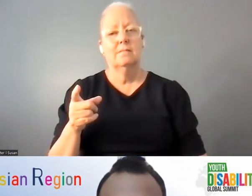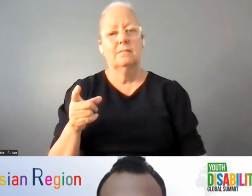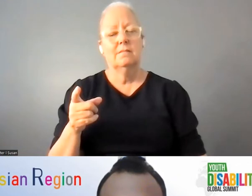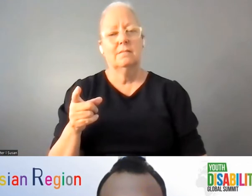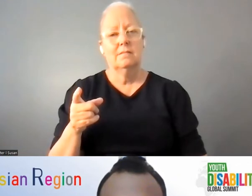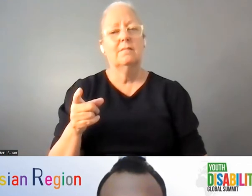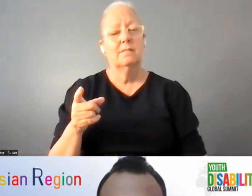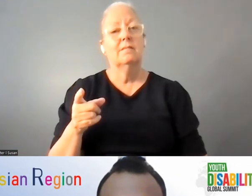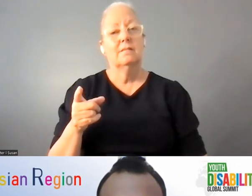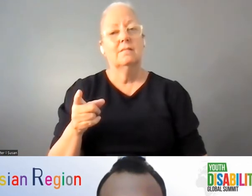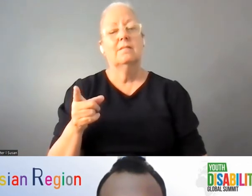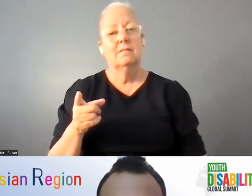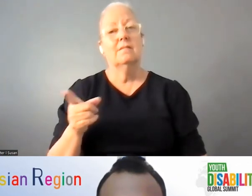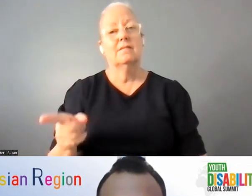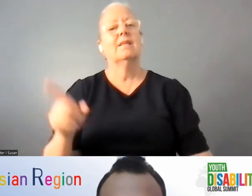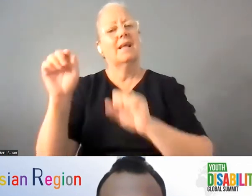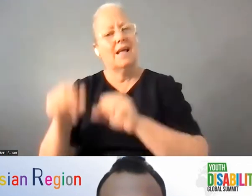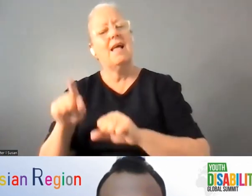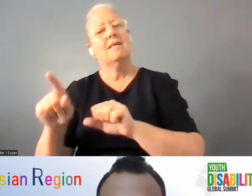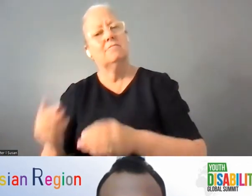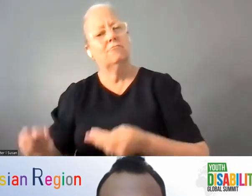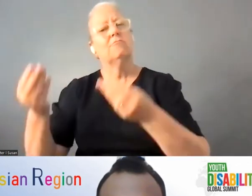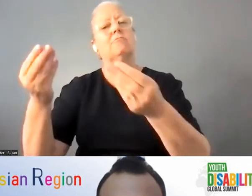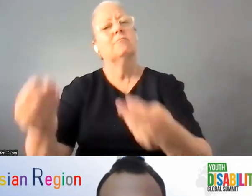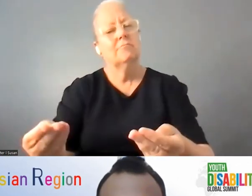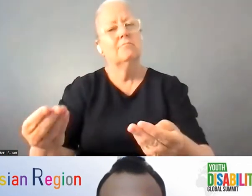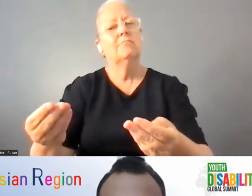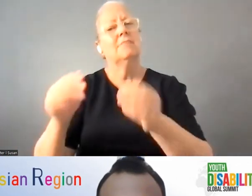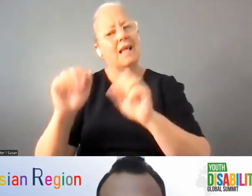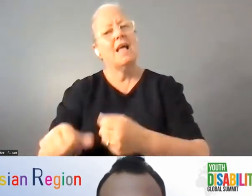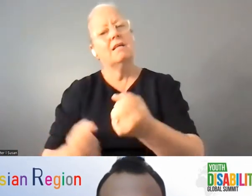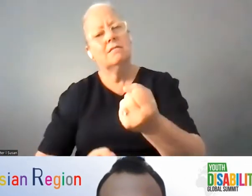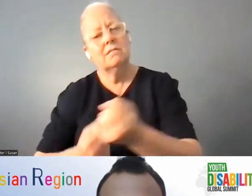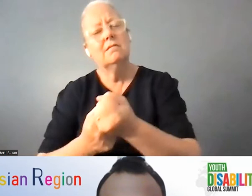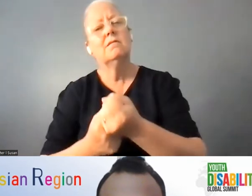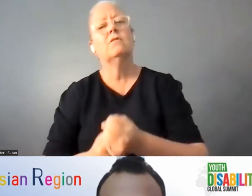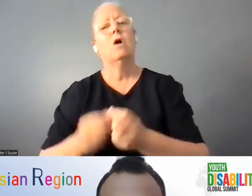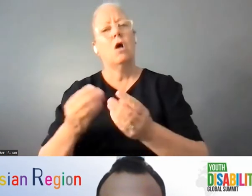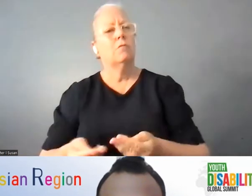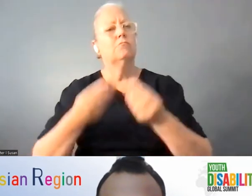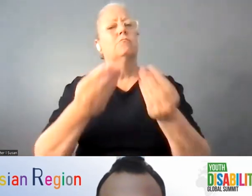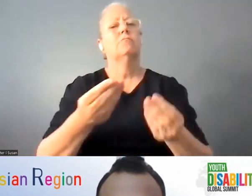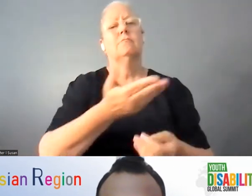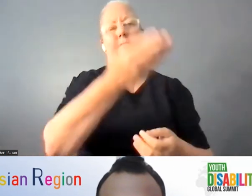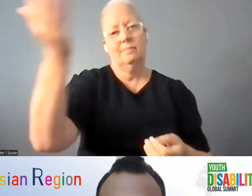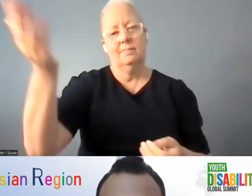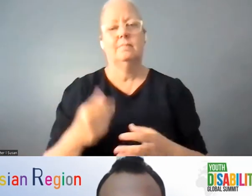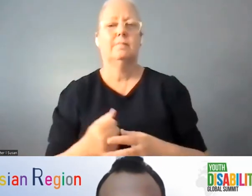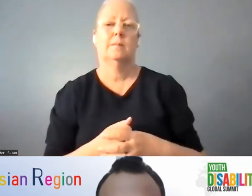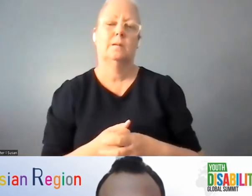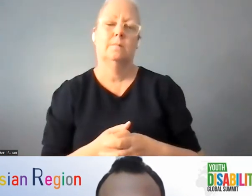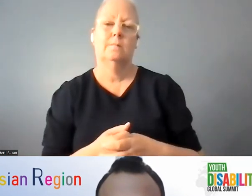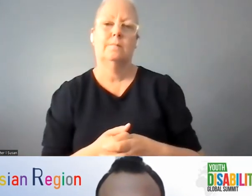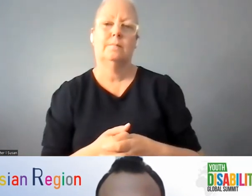confidence that they too can contribute to the country and to the larger society.